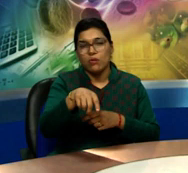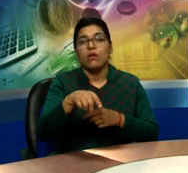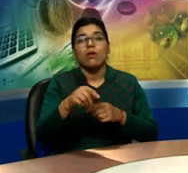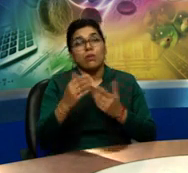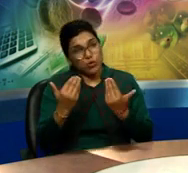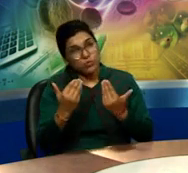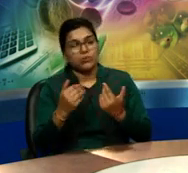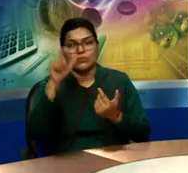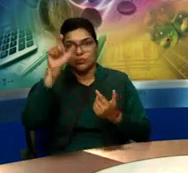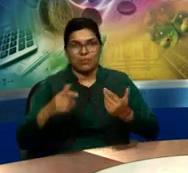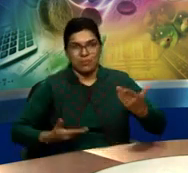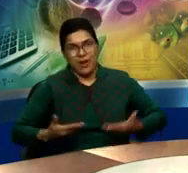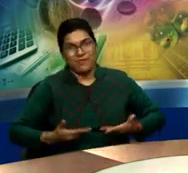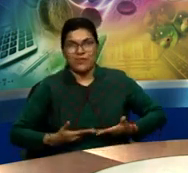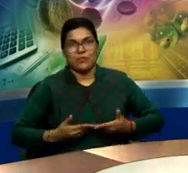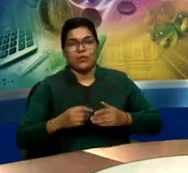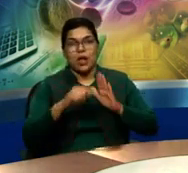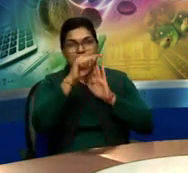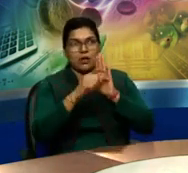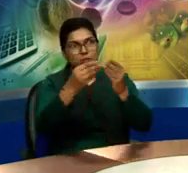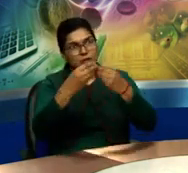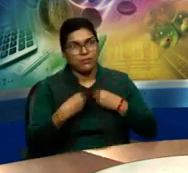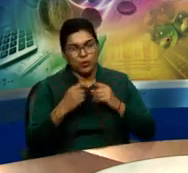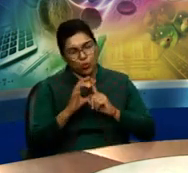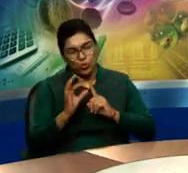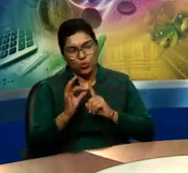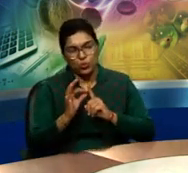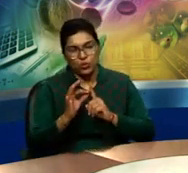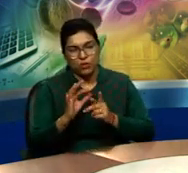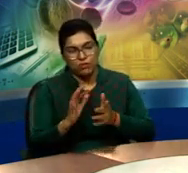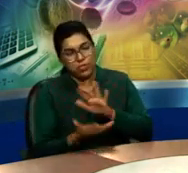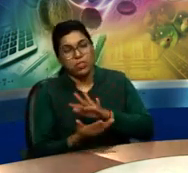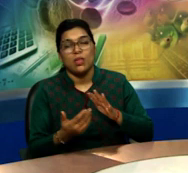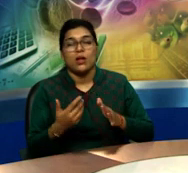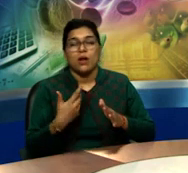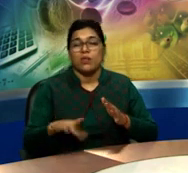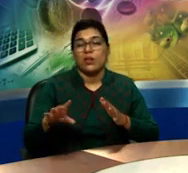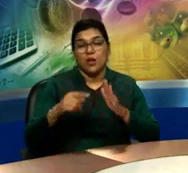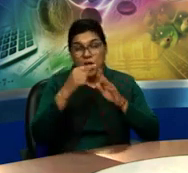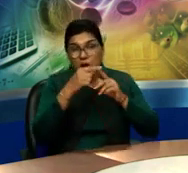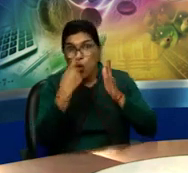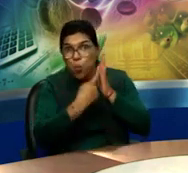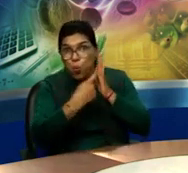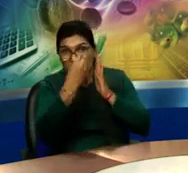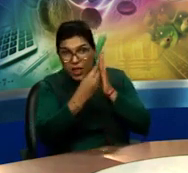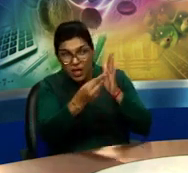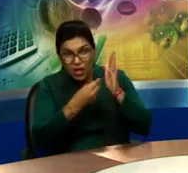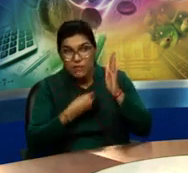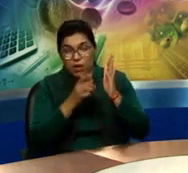And the third example is, we should also be disciplined. To